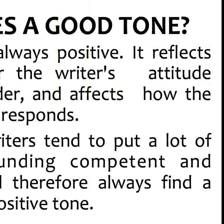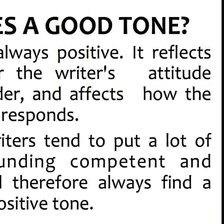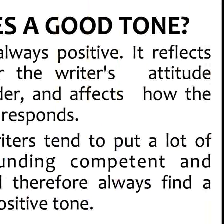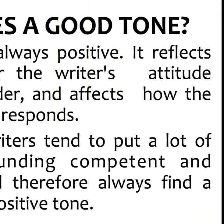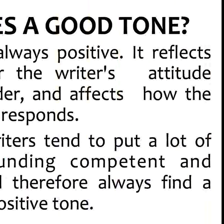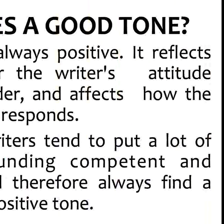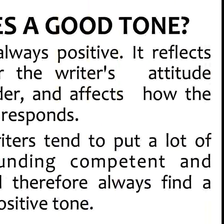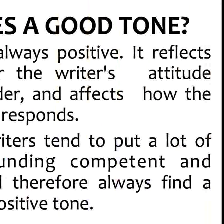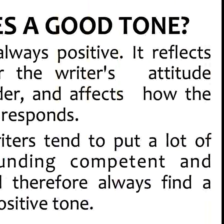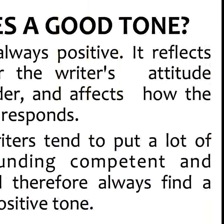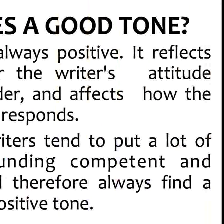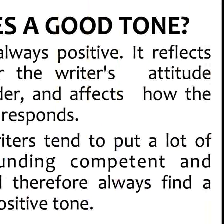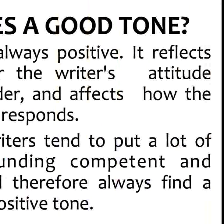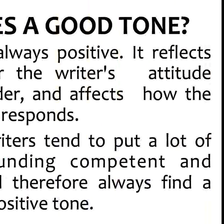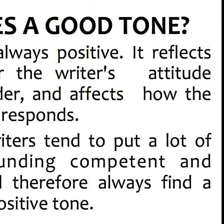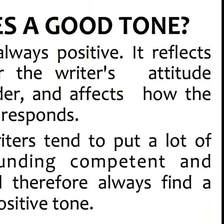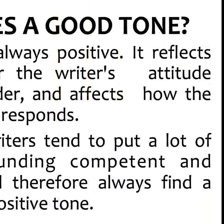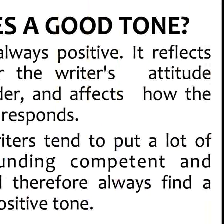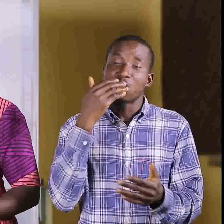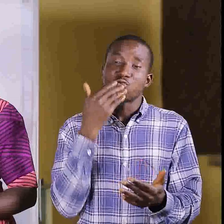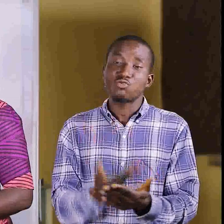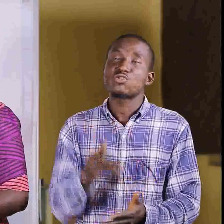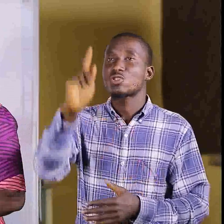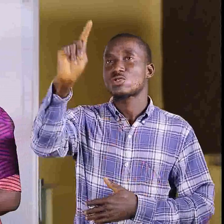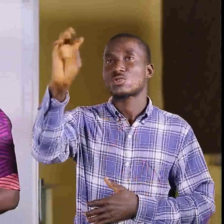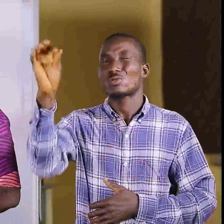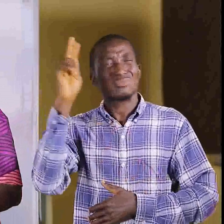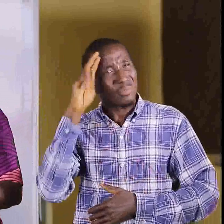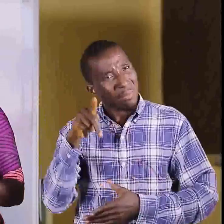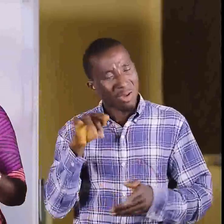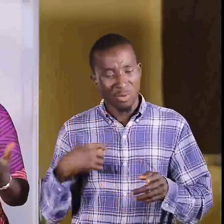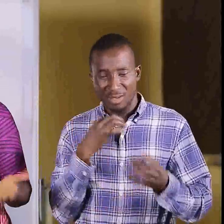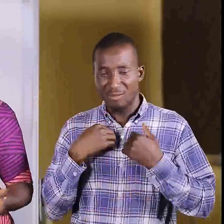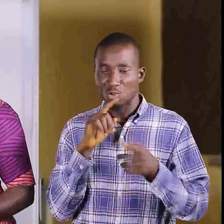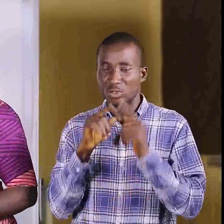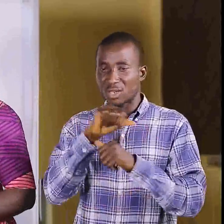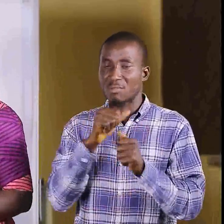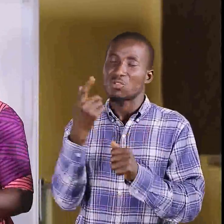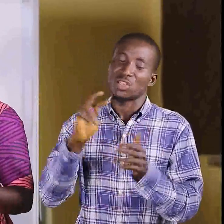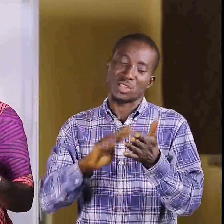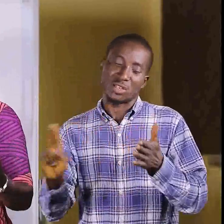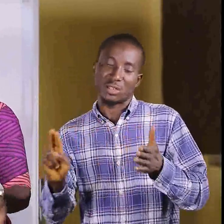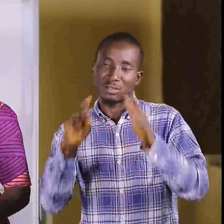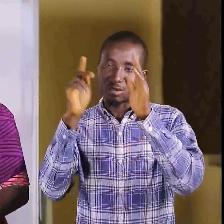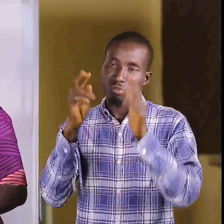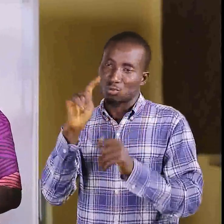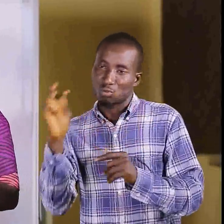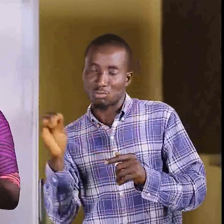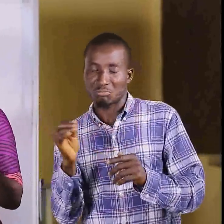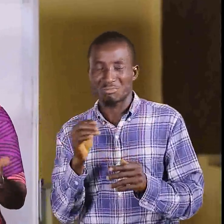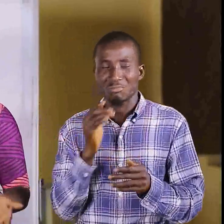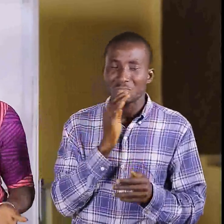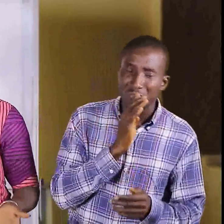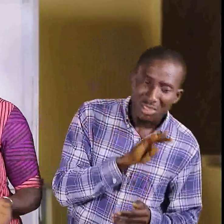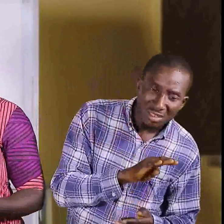Now, what makes a good tone? Remember, we have talked about the writer's tone. Some could be bitter, some could